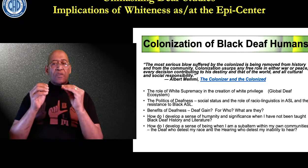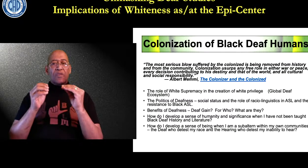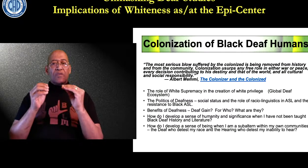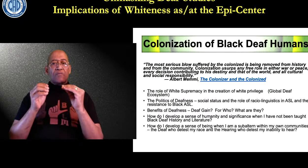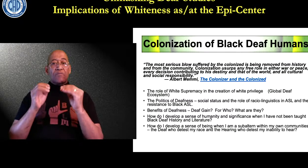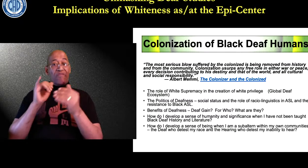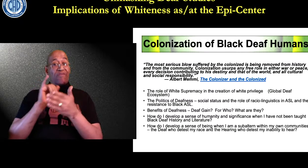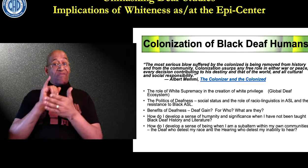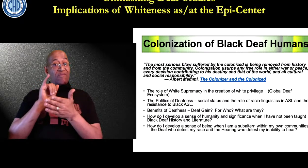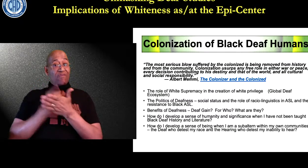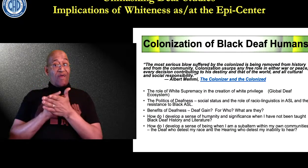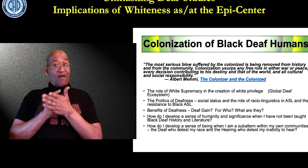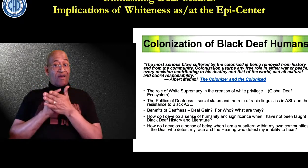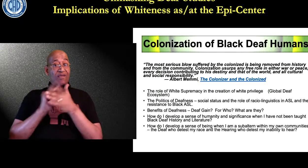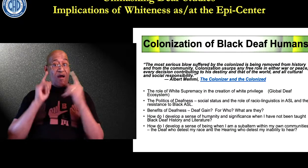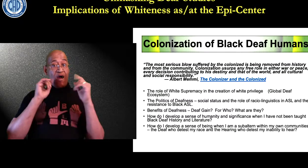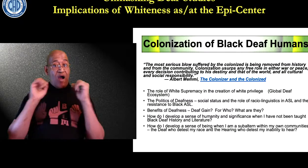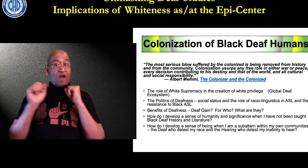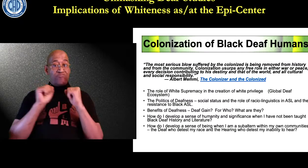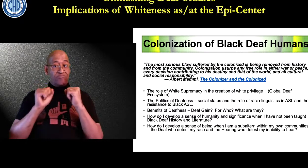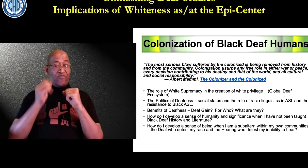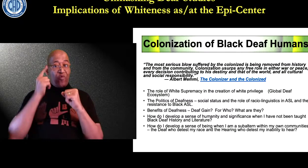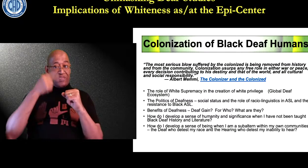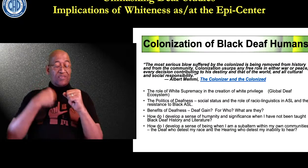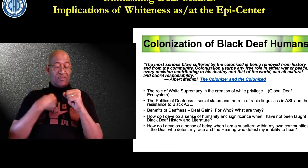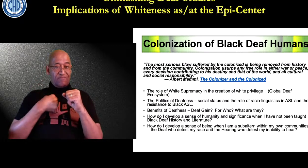that Lawrence Clark taught.